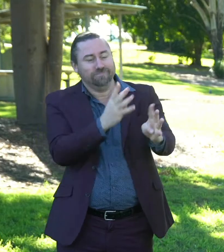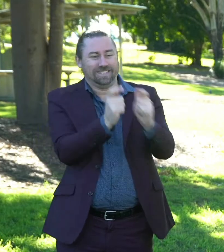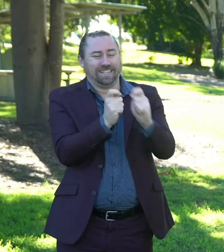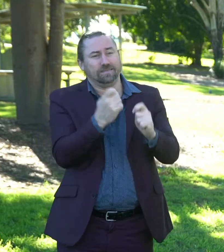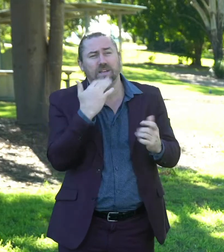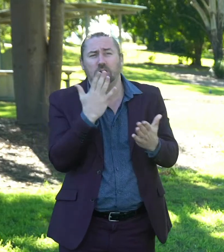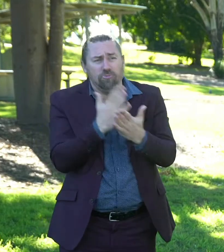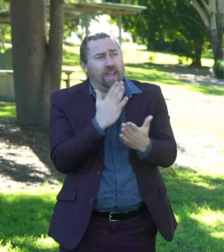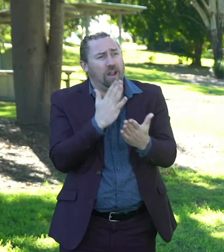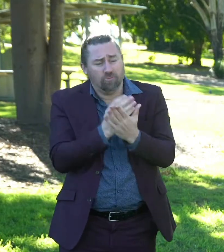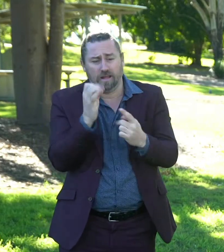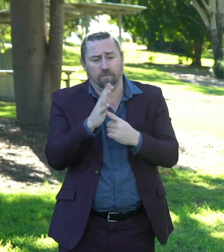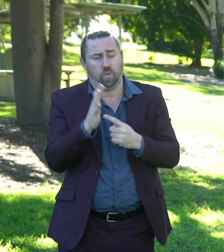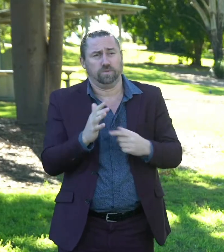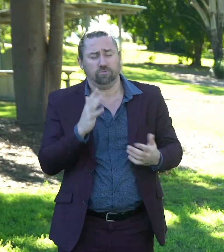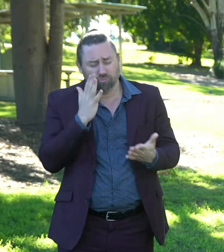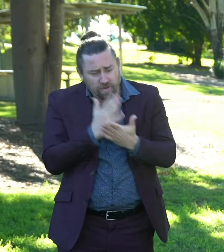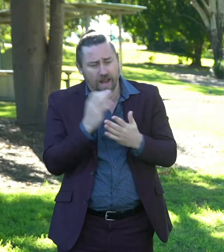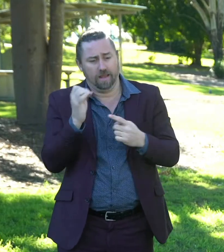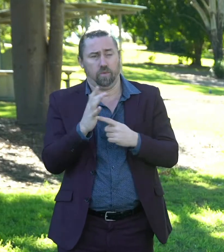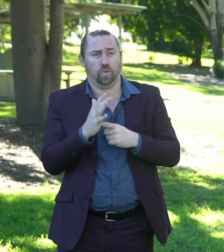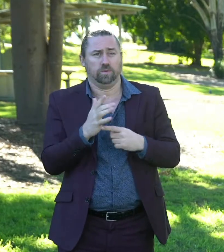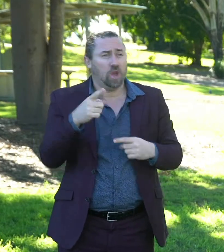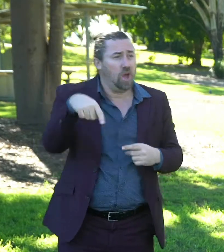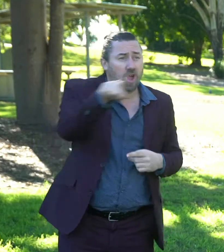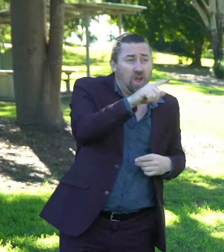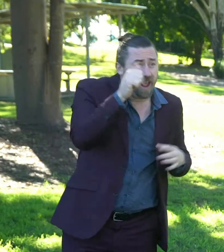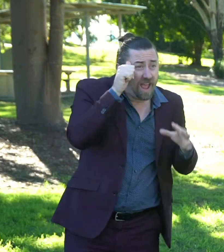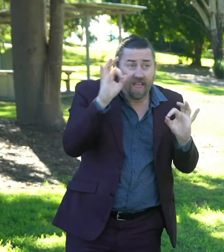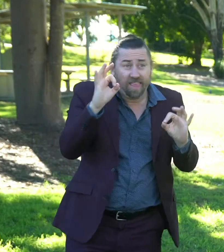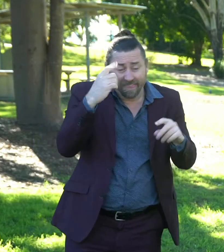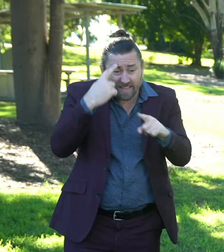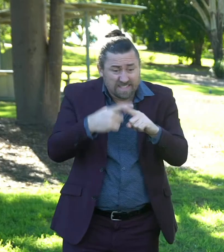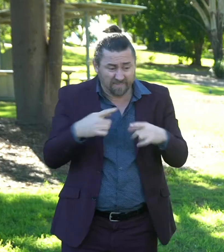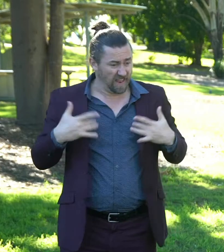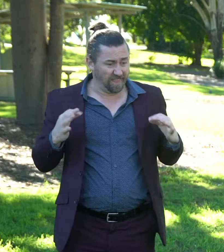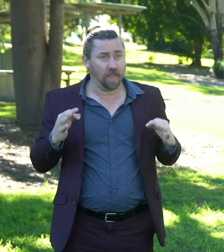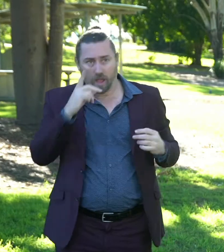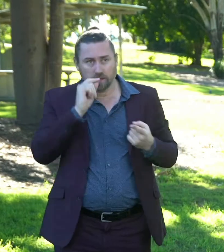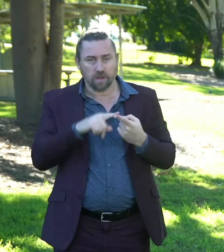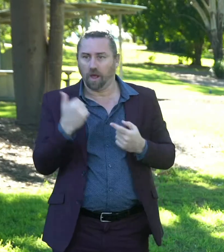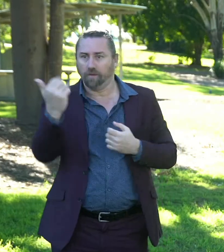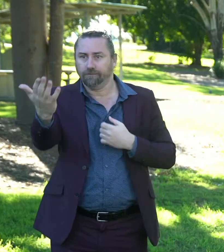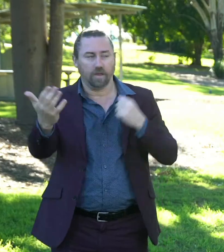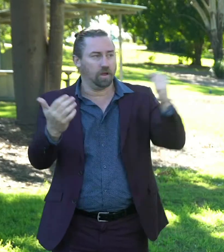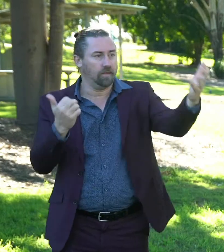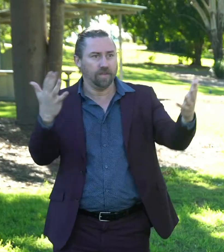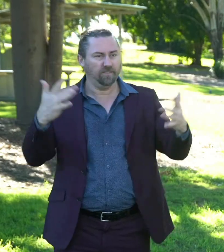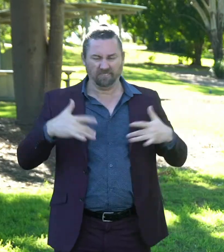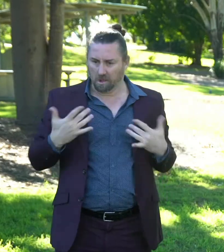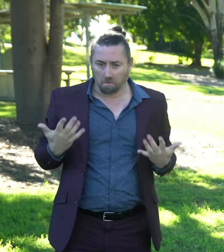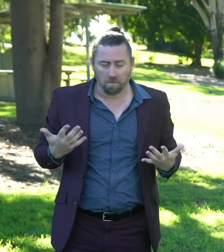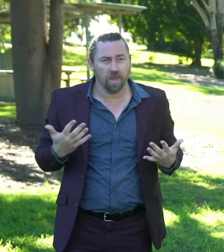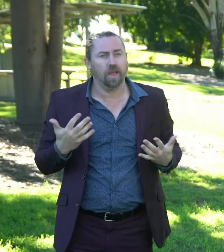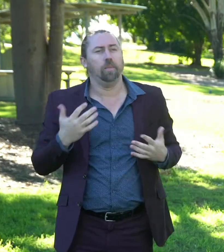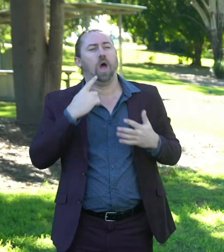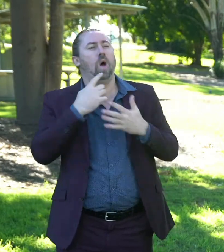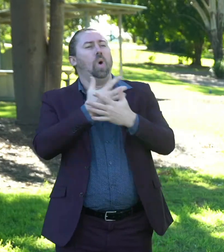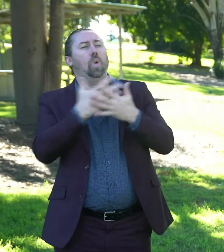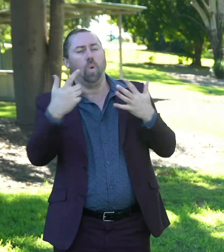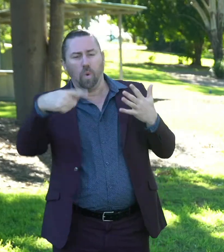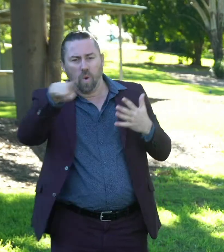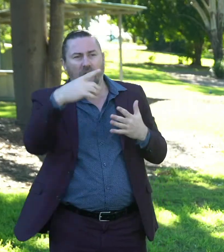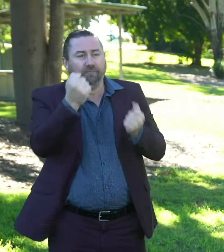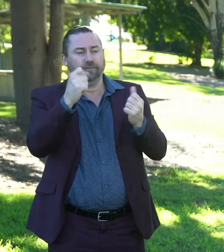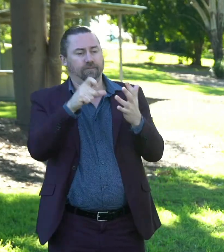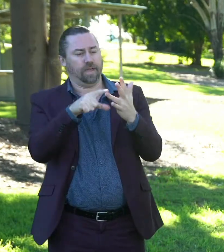We know that people who don't have any symptoms can pass it on, but we do know that the majority of people who get